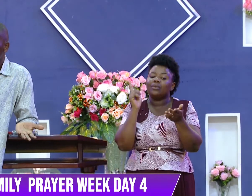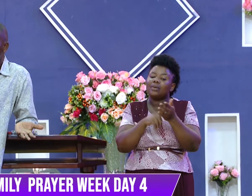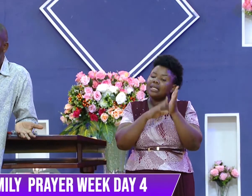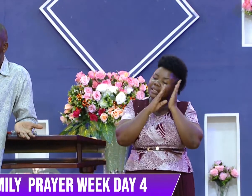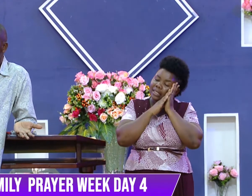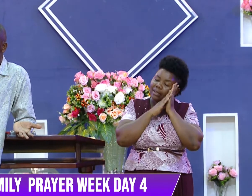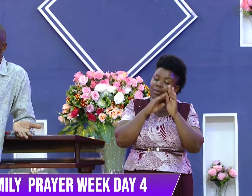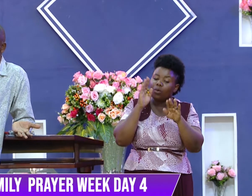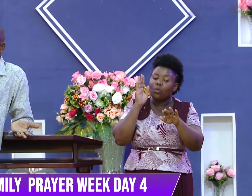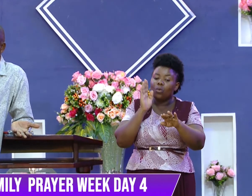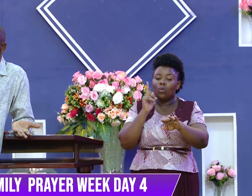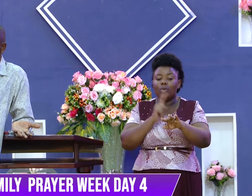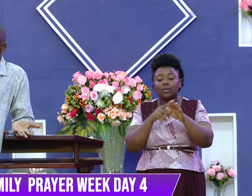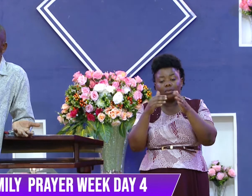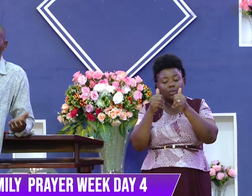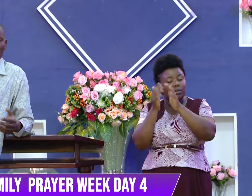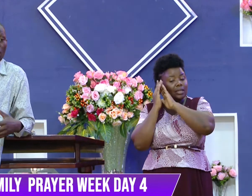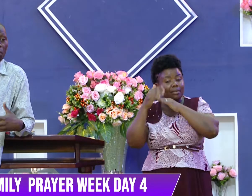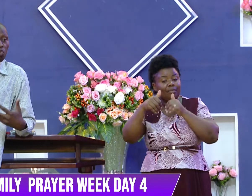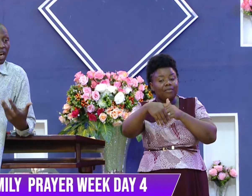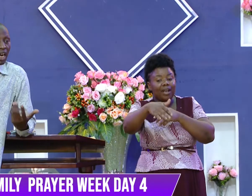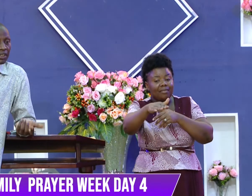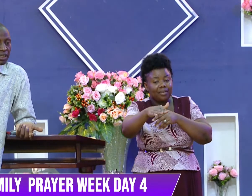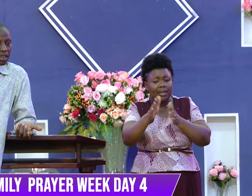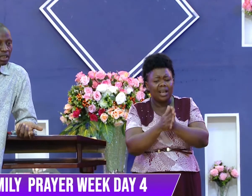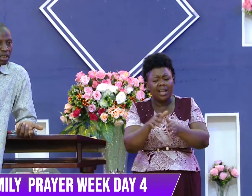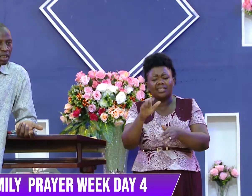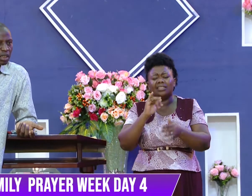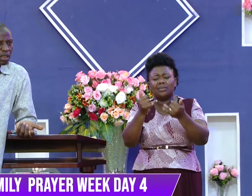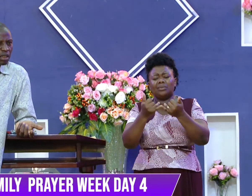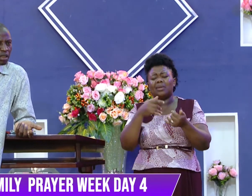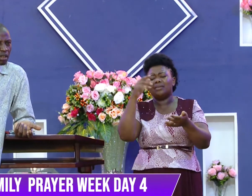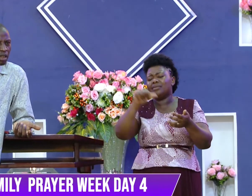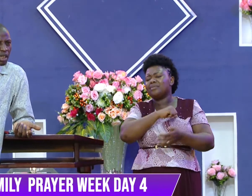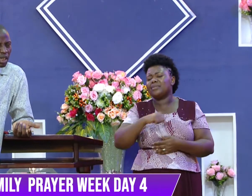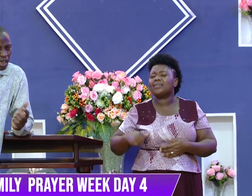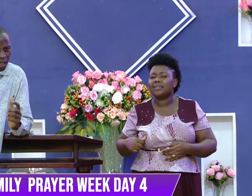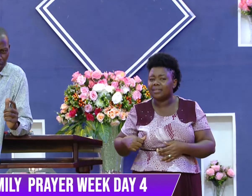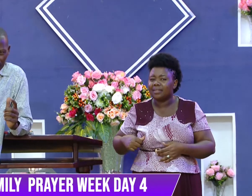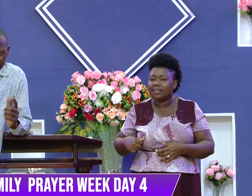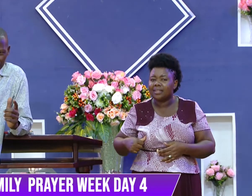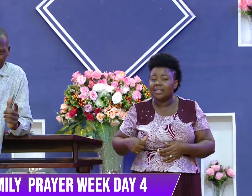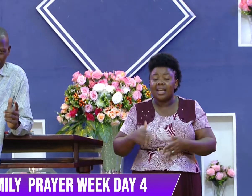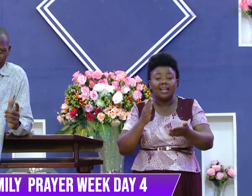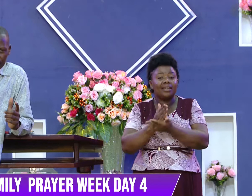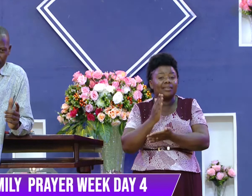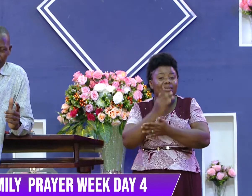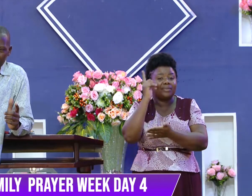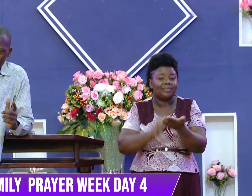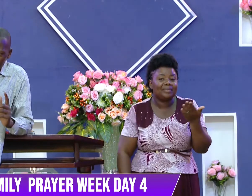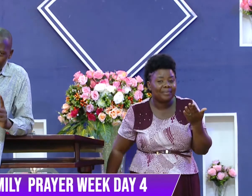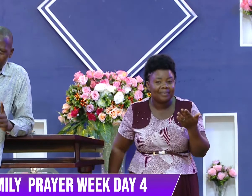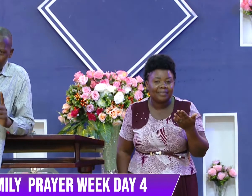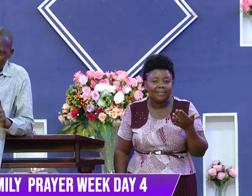sleep there. I thought she was joking. I saw that she had refused. And this is the